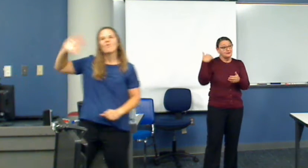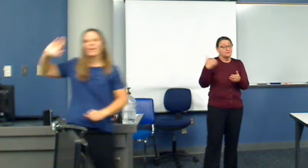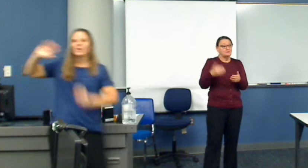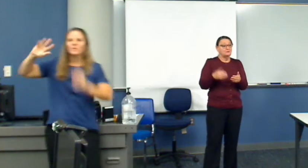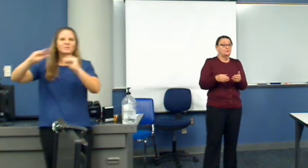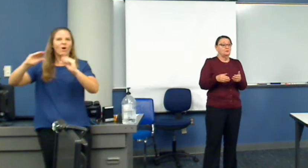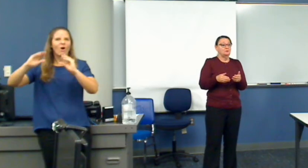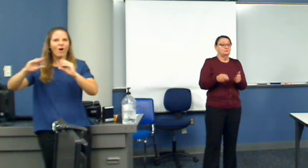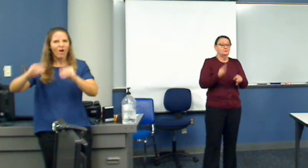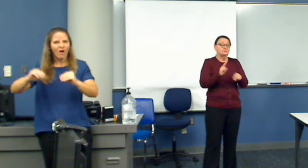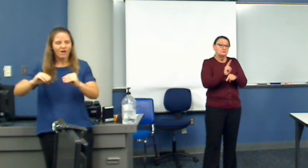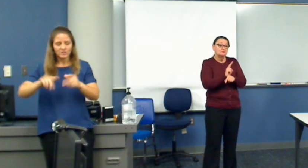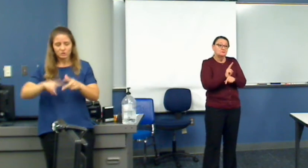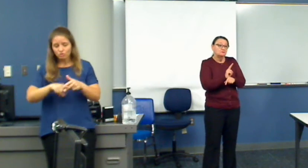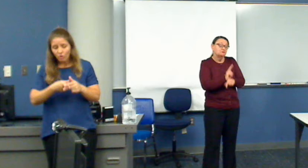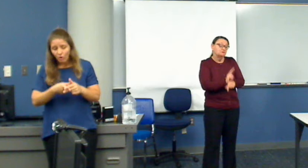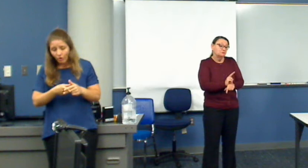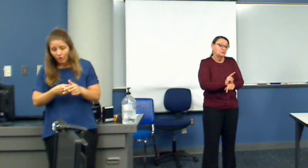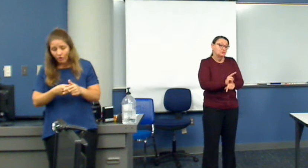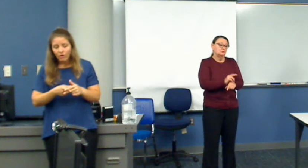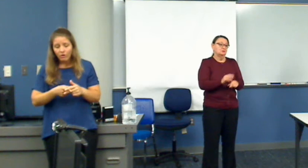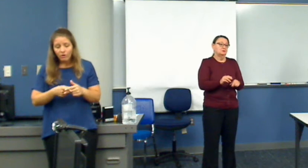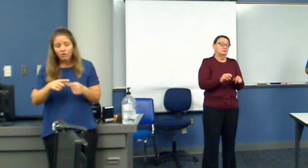we're not doing that anymore. Once we start, we continue.